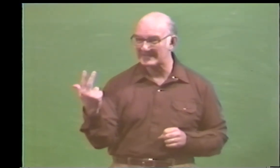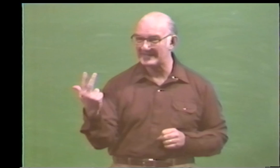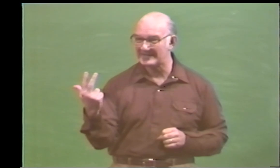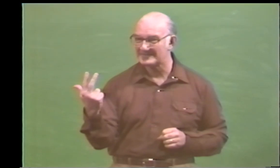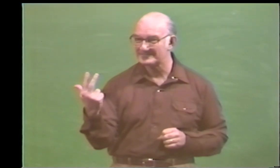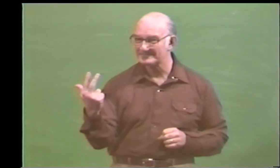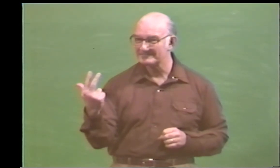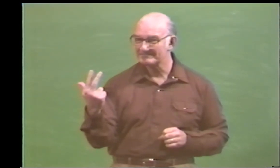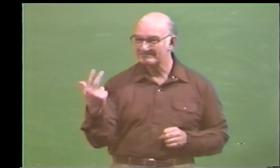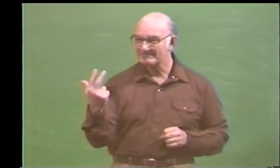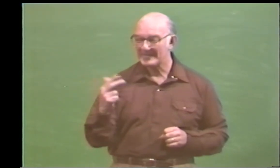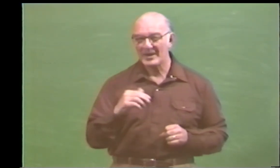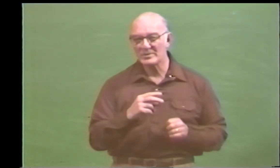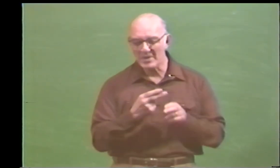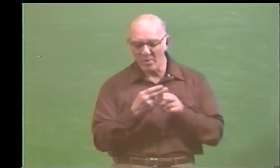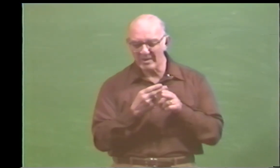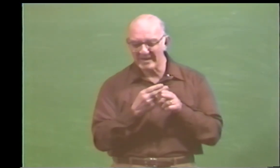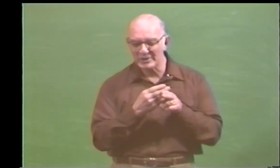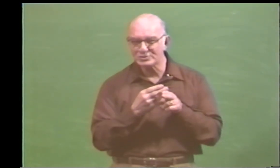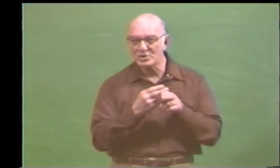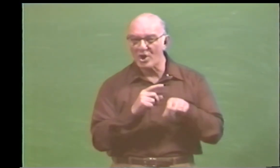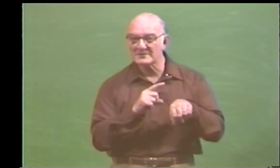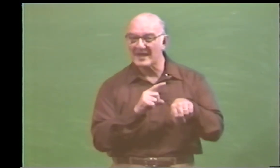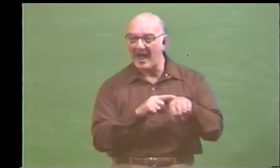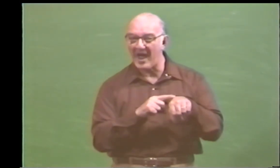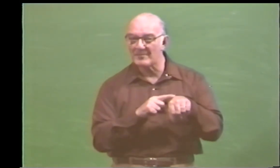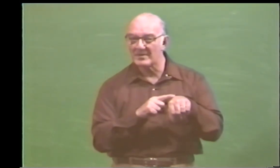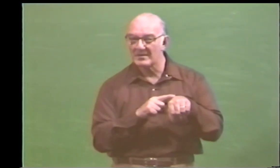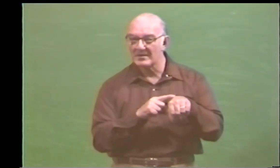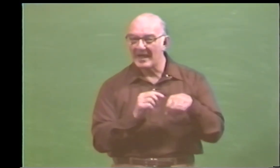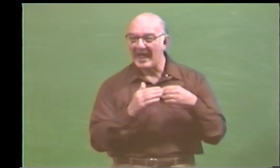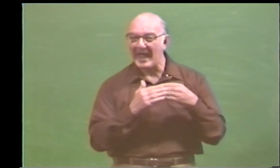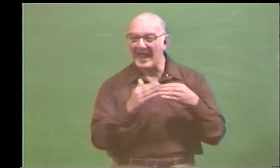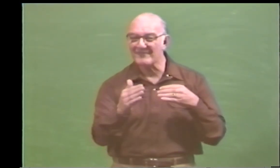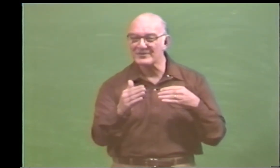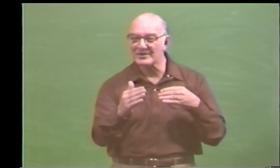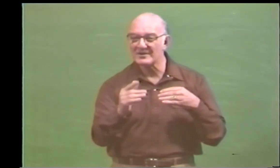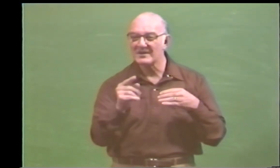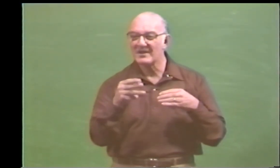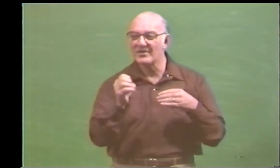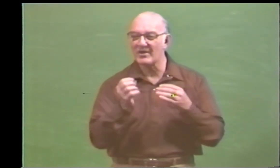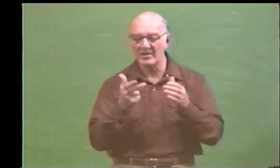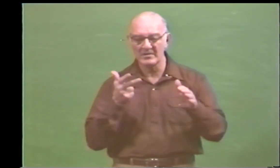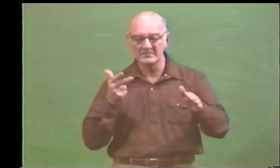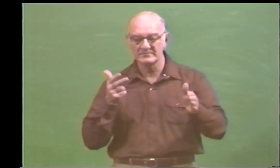1913. It was only a short time after the